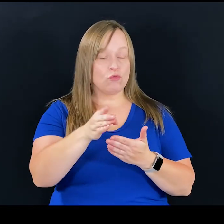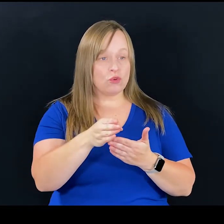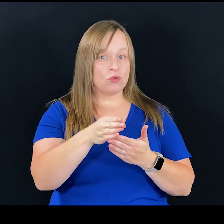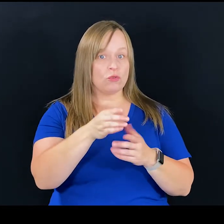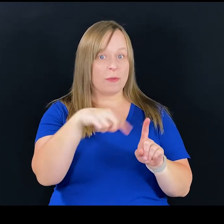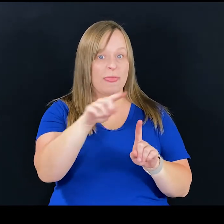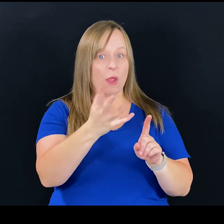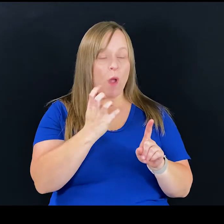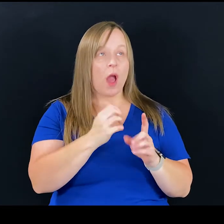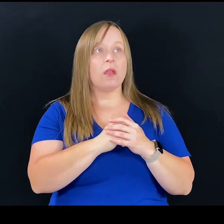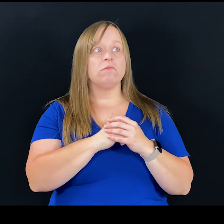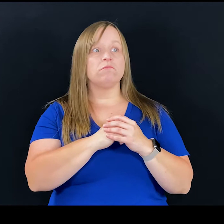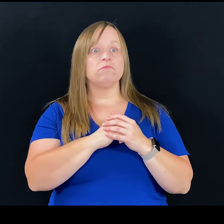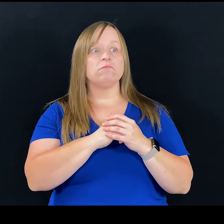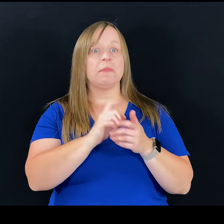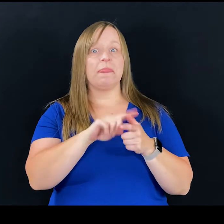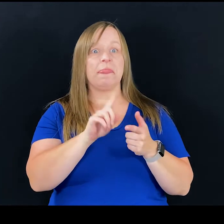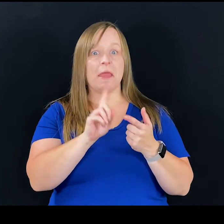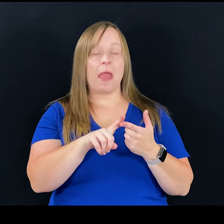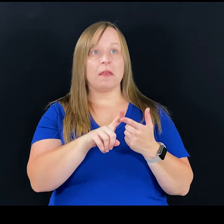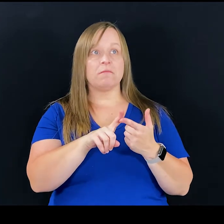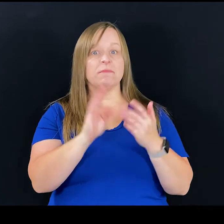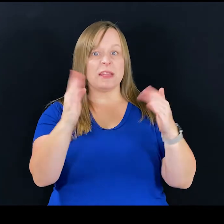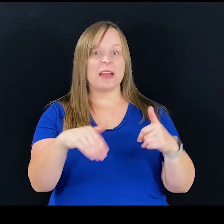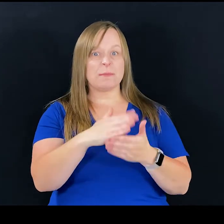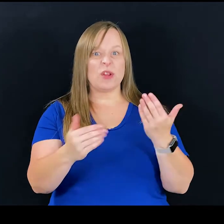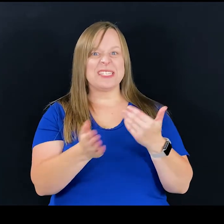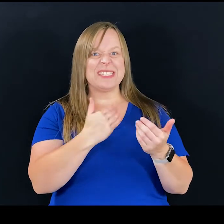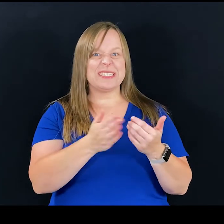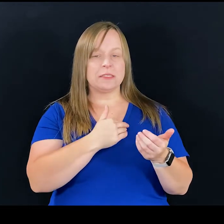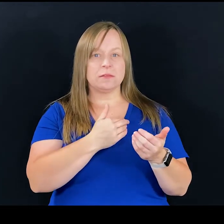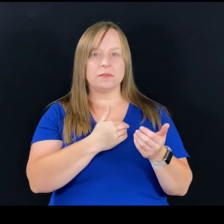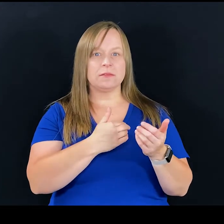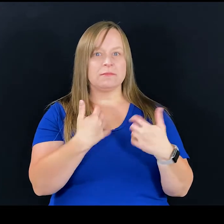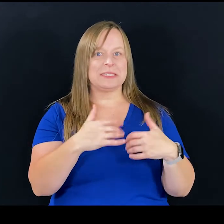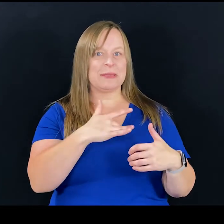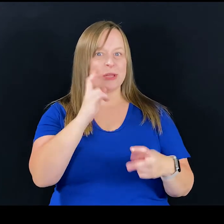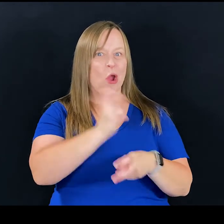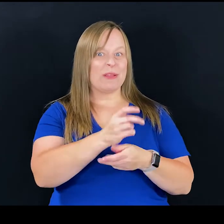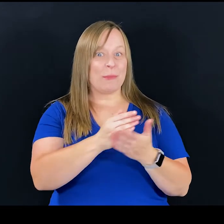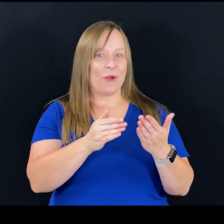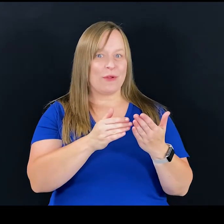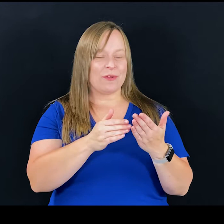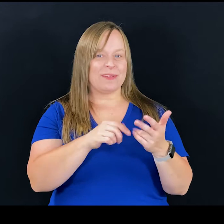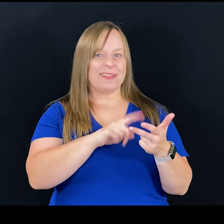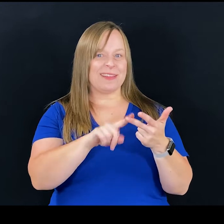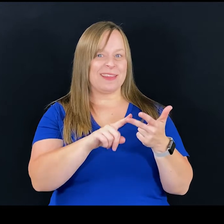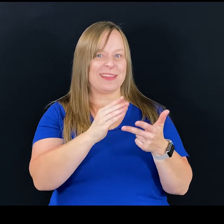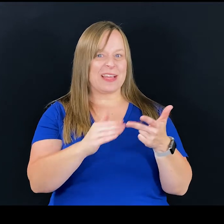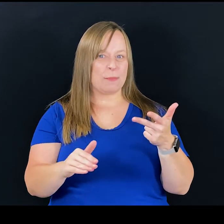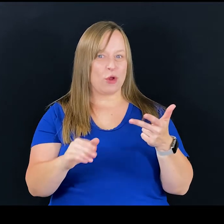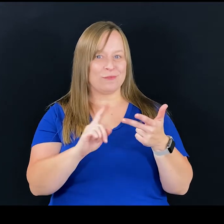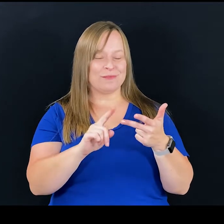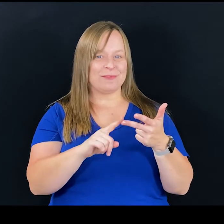future, what he or she wants in the future, then the next part's easy. But the next part's typically the hardest part. It's